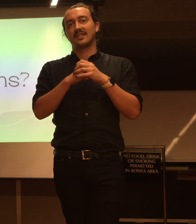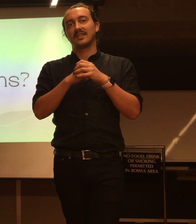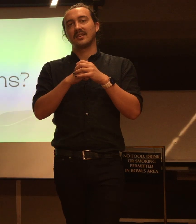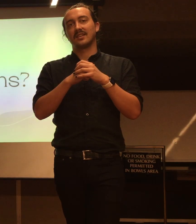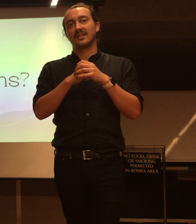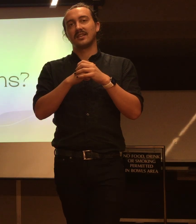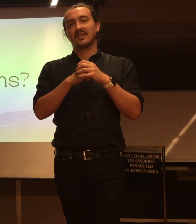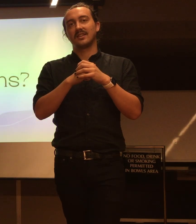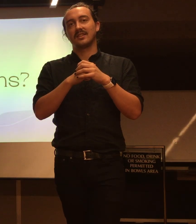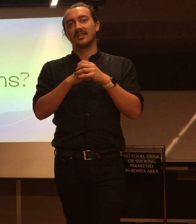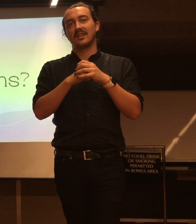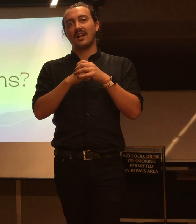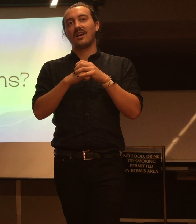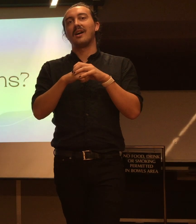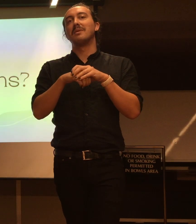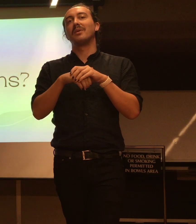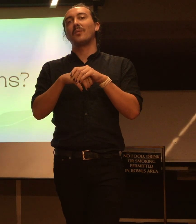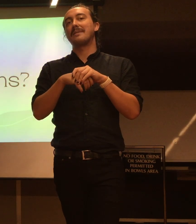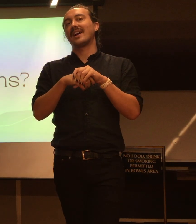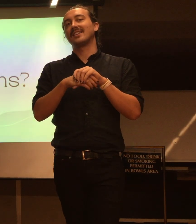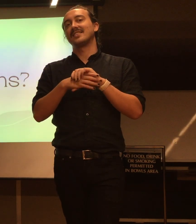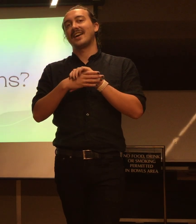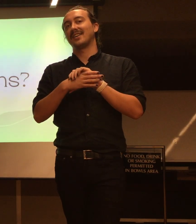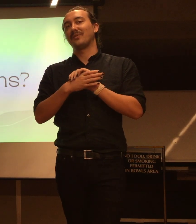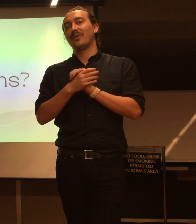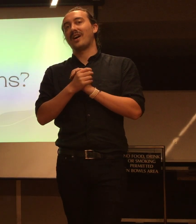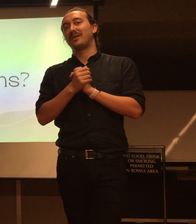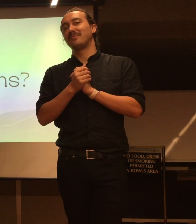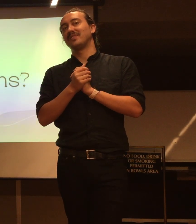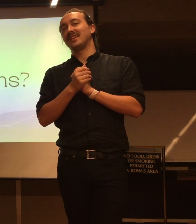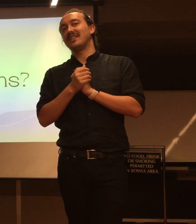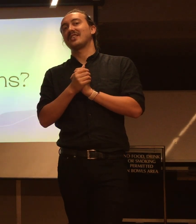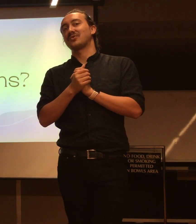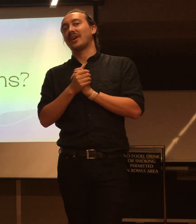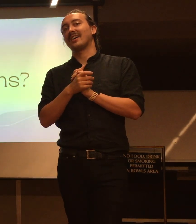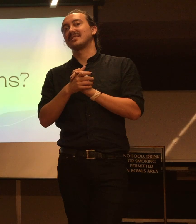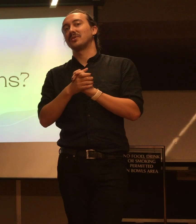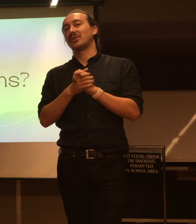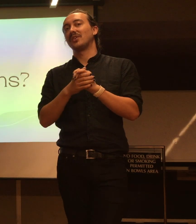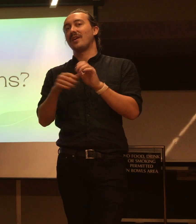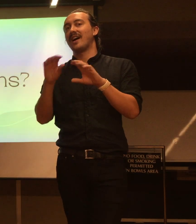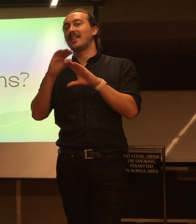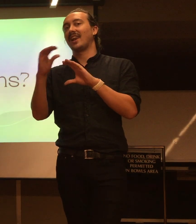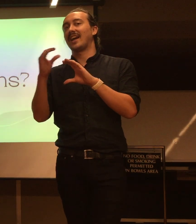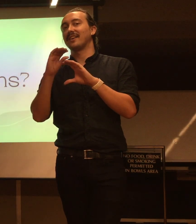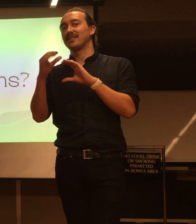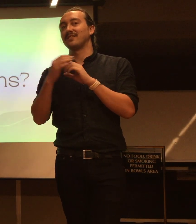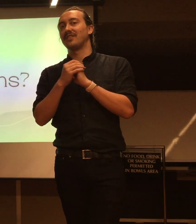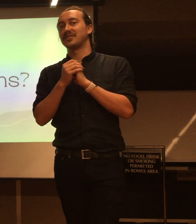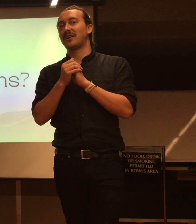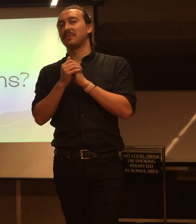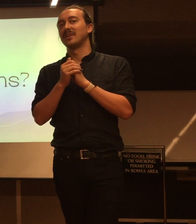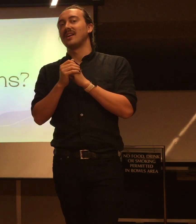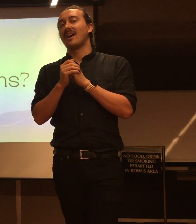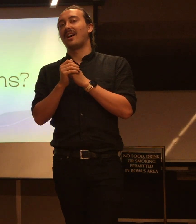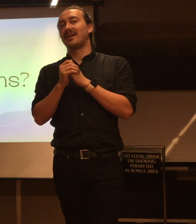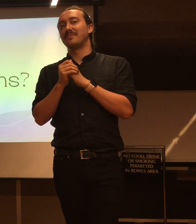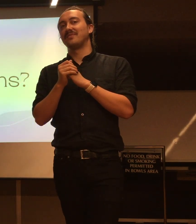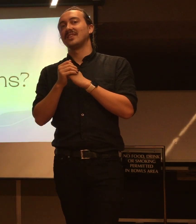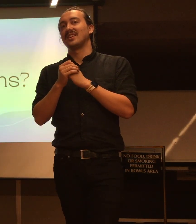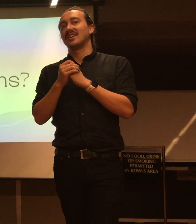Yeah. I remember way back in the day, natural cow's milk, it had that layer on the top.